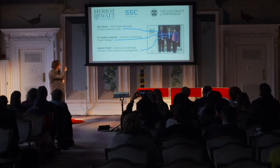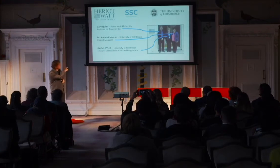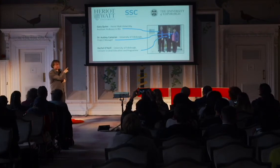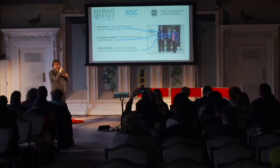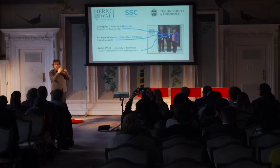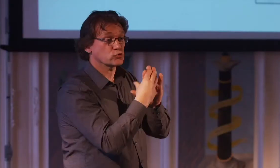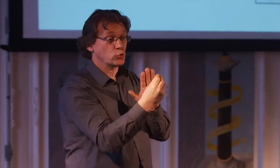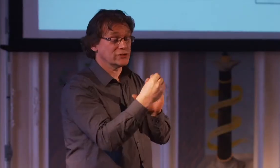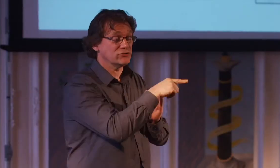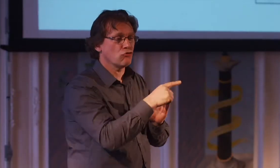people who